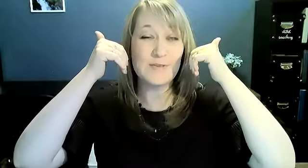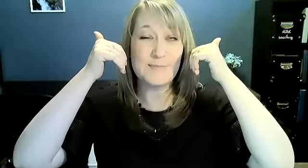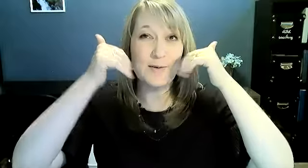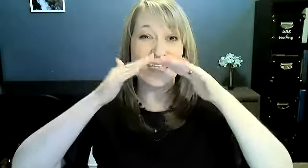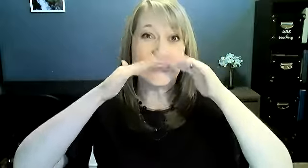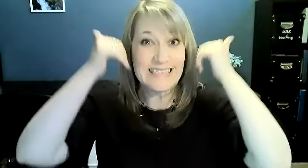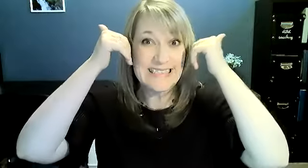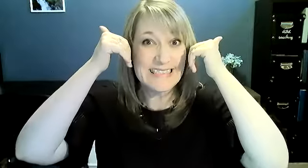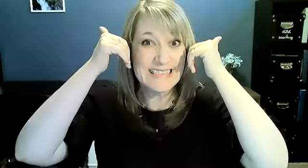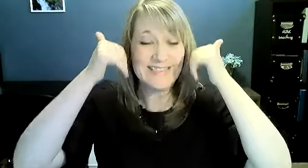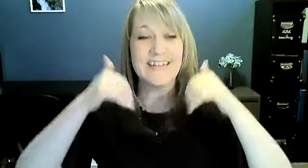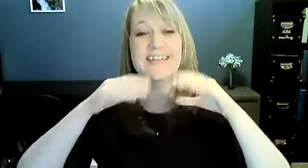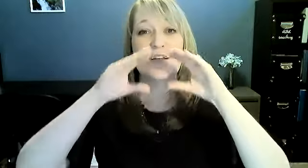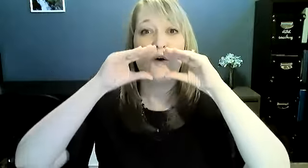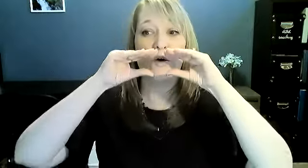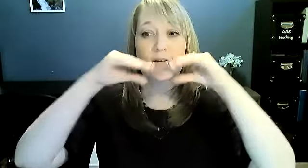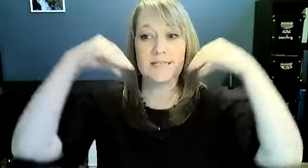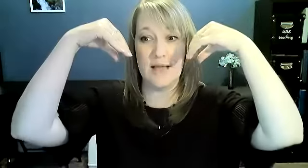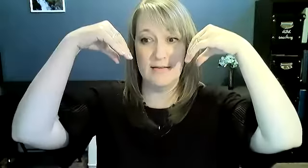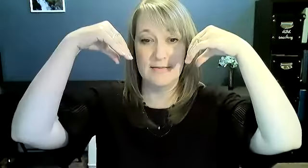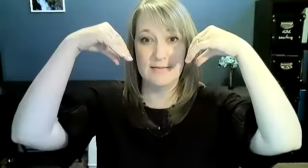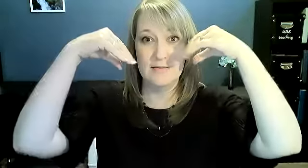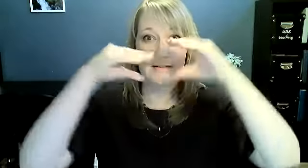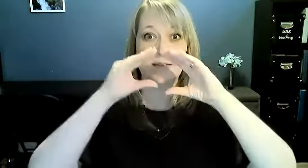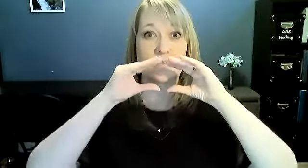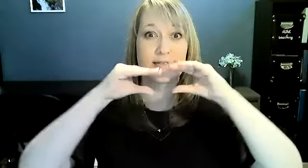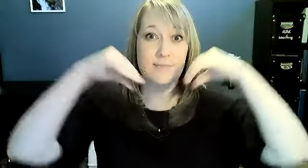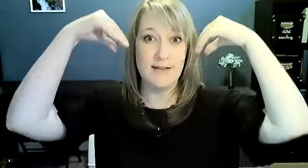to smile with it, right? Or smile, smile.